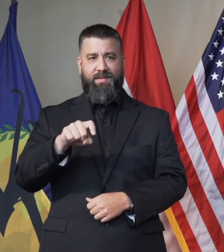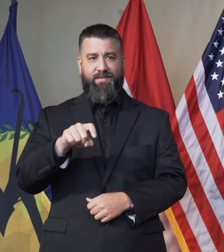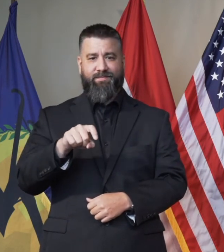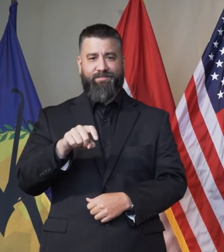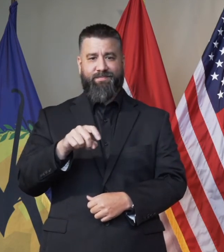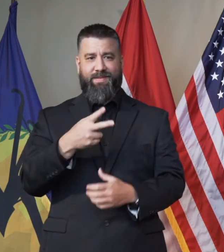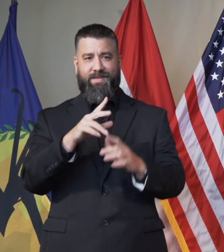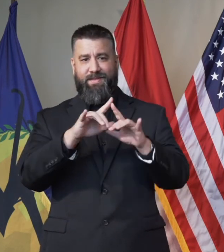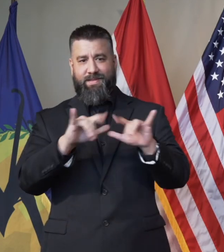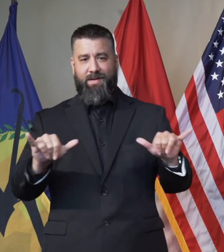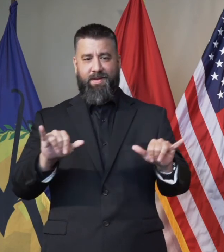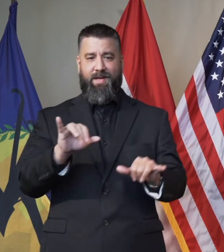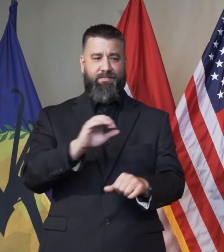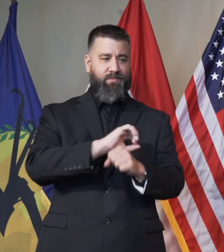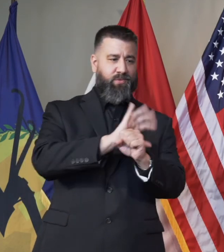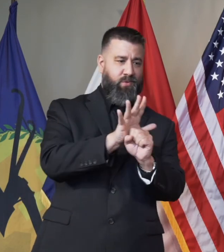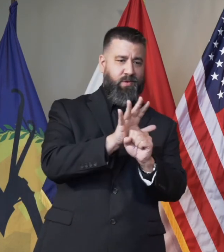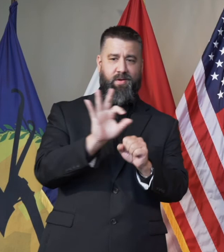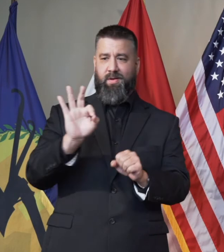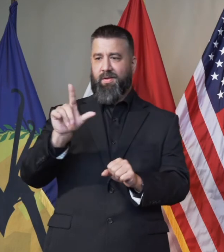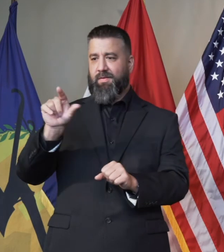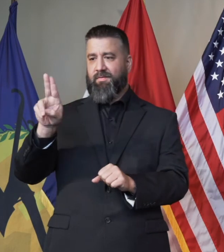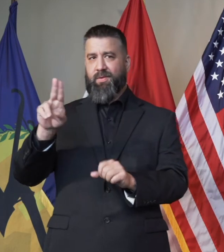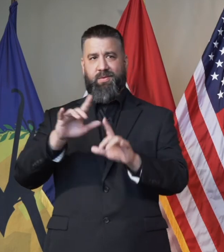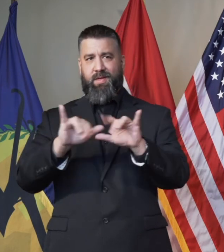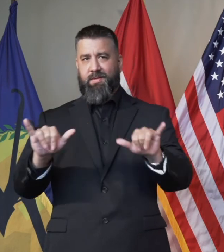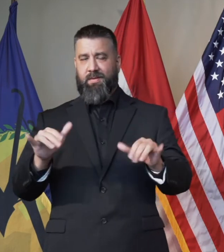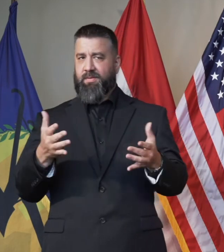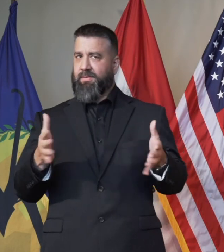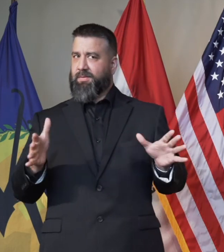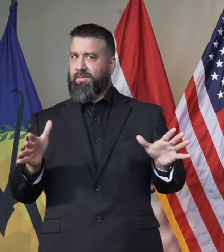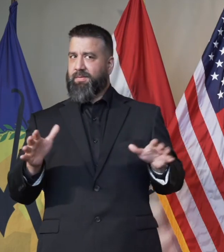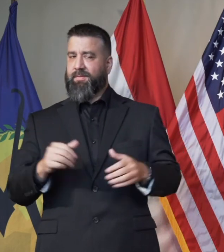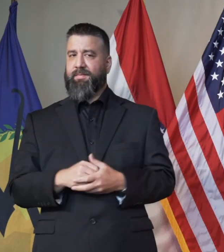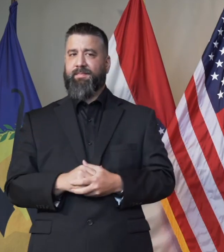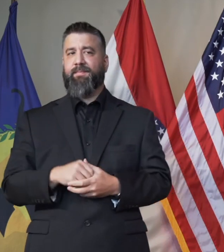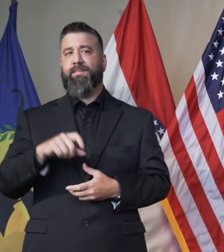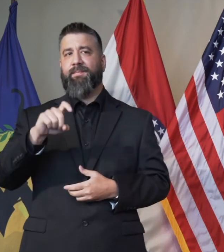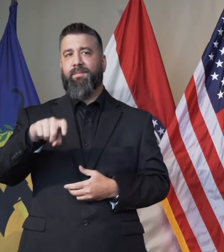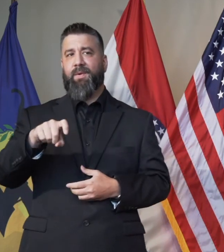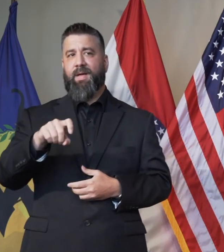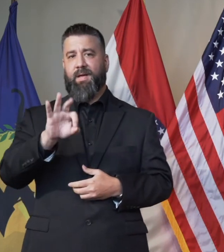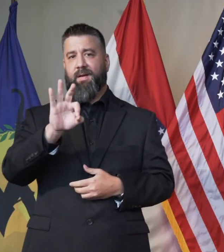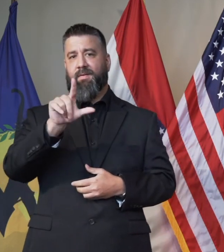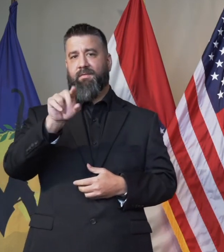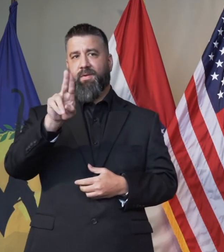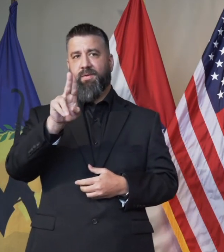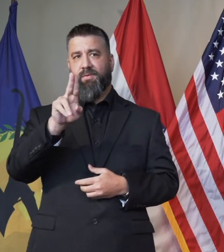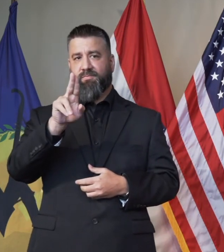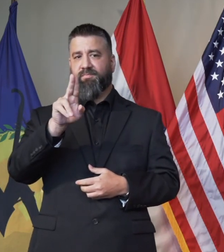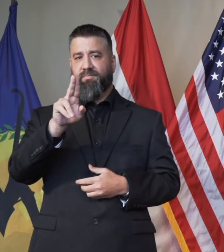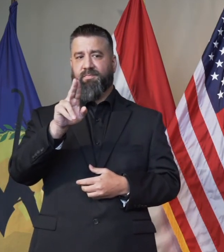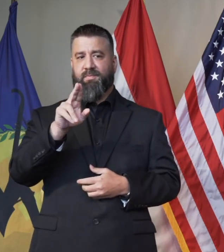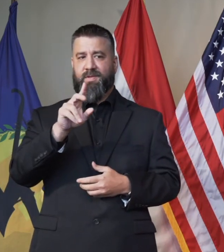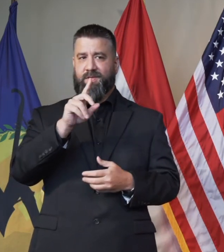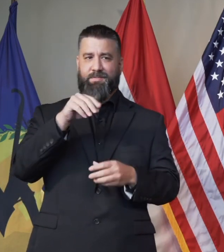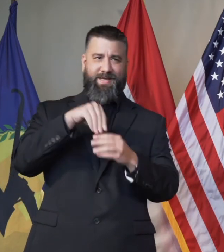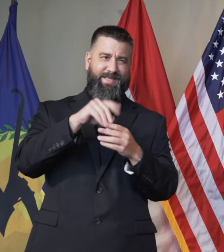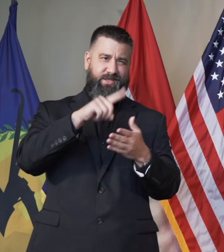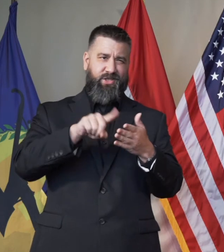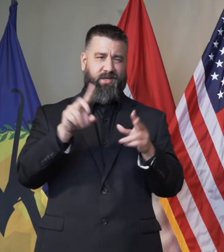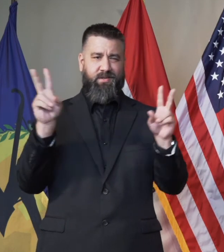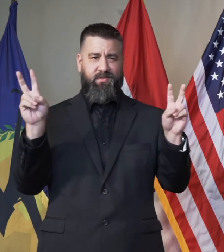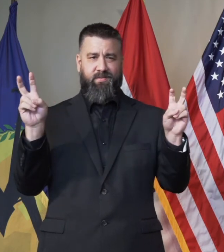second pandemic on top of the one we already have. We need the flu to be in check this year. Our hospitals